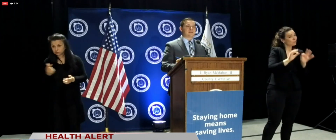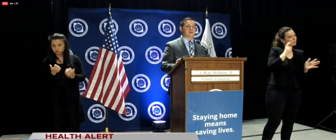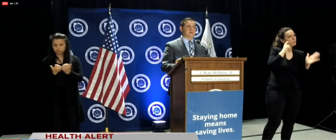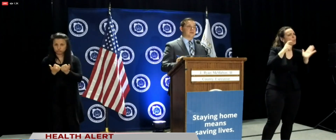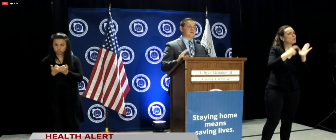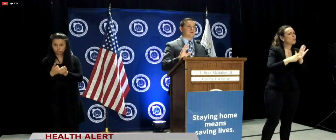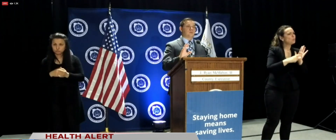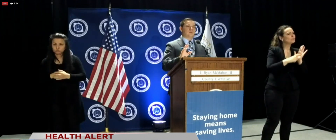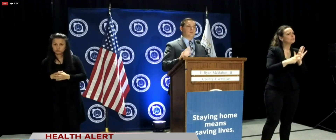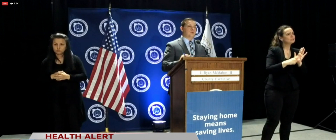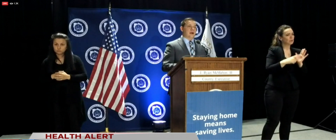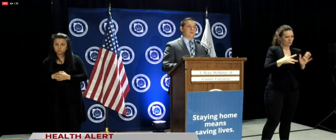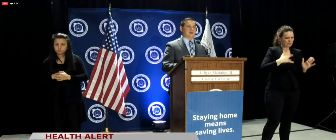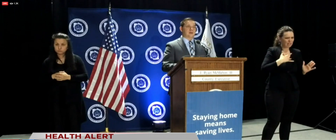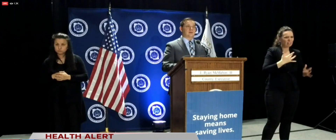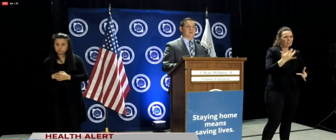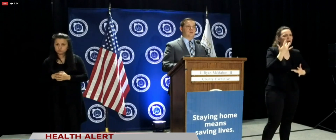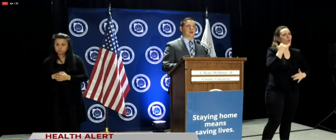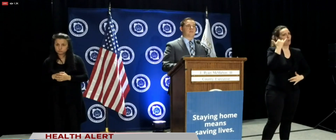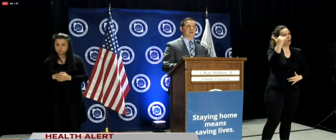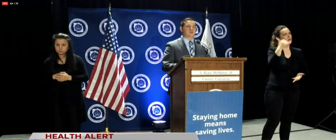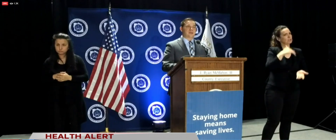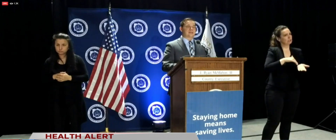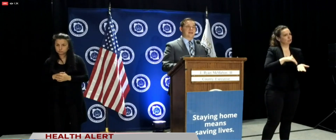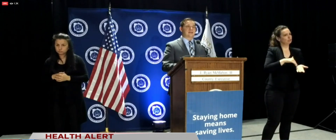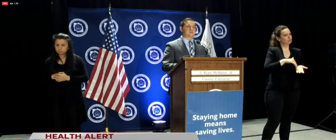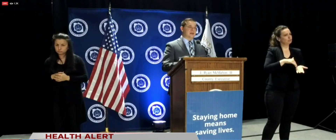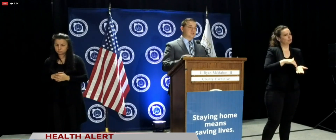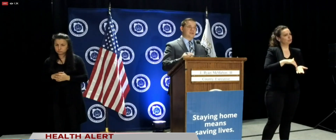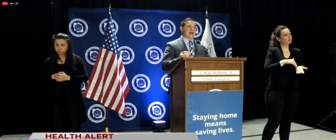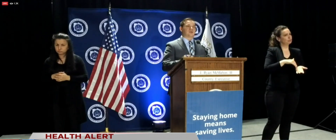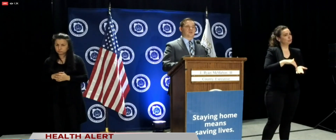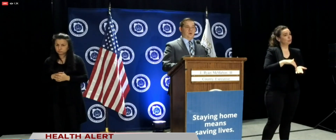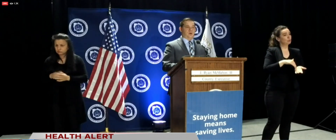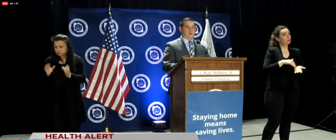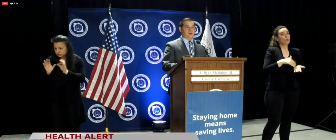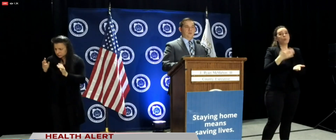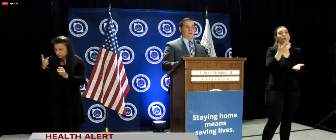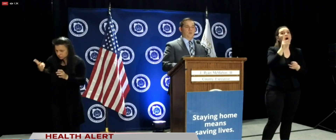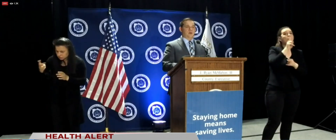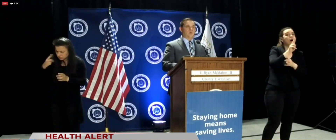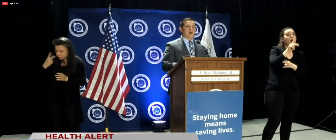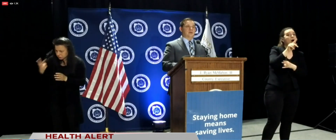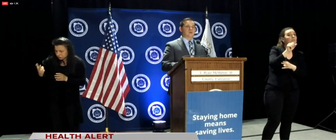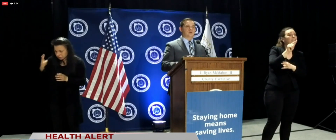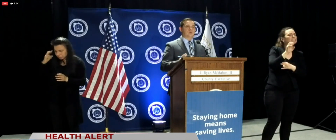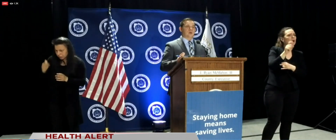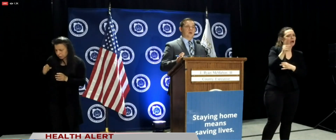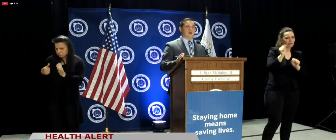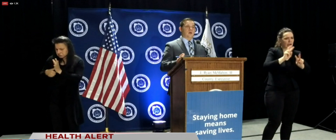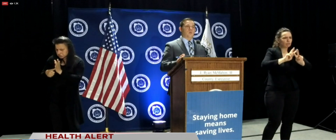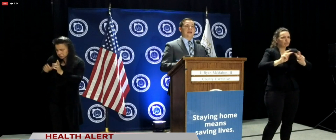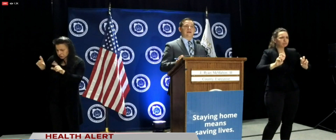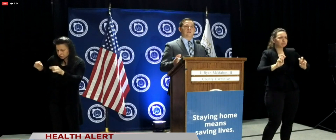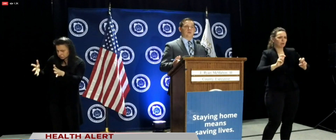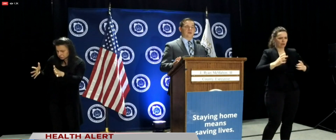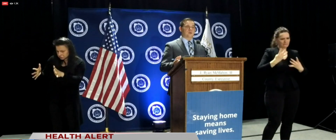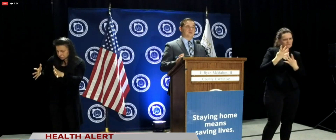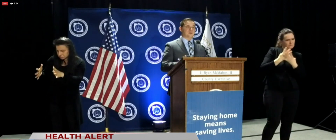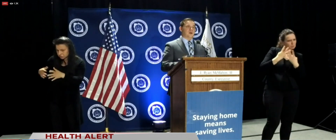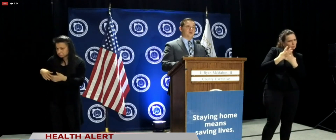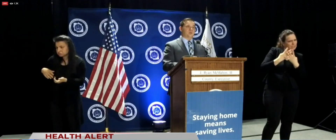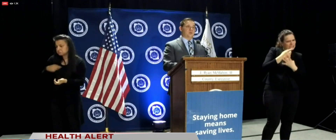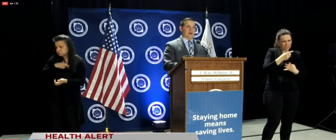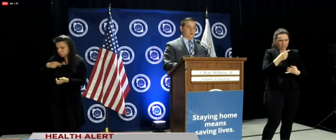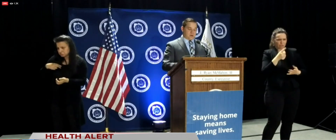may say, look, we're not ready to recommend you get a test. That's your doctor's call. But we don't want you waiting for any